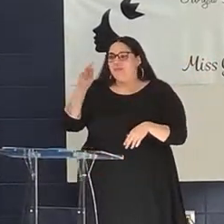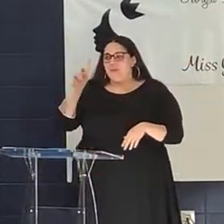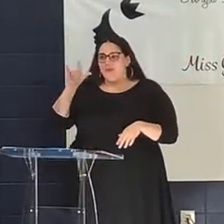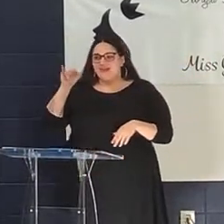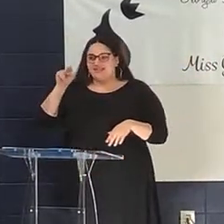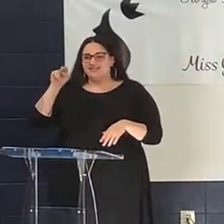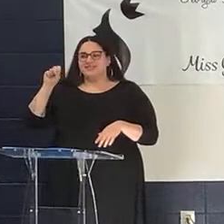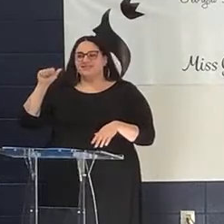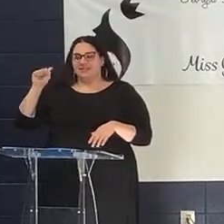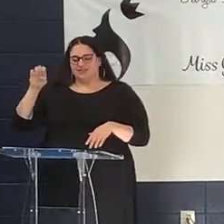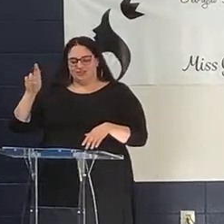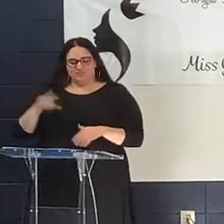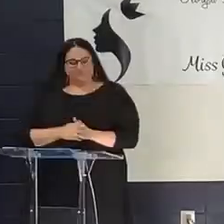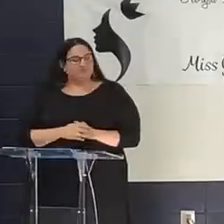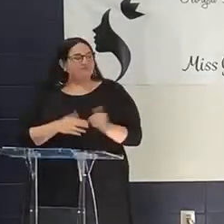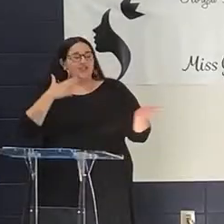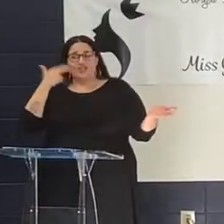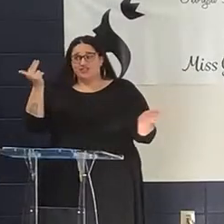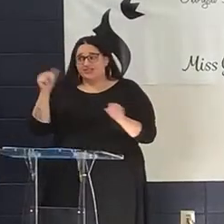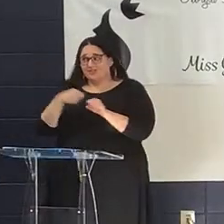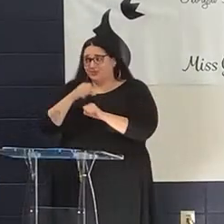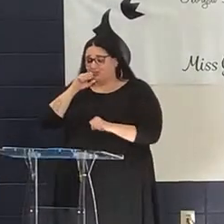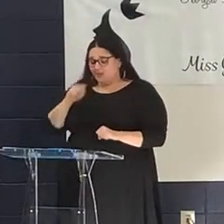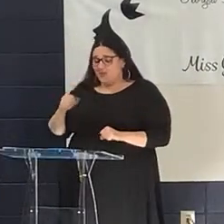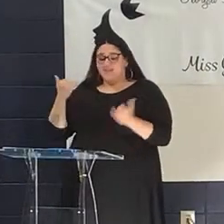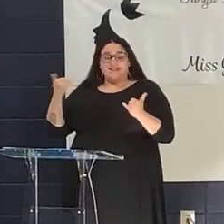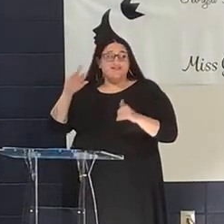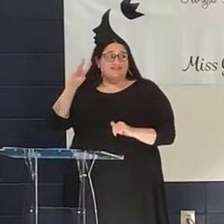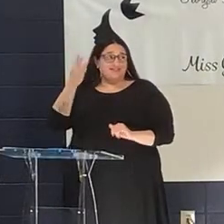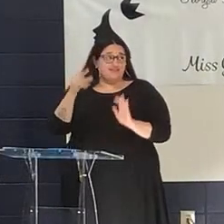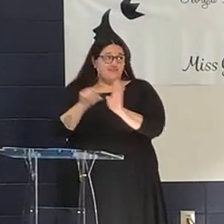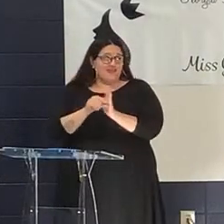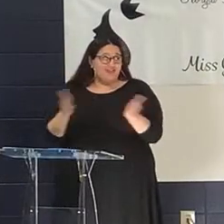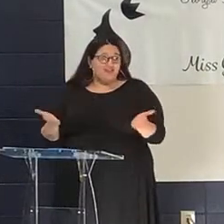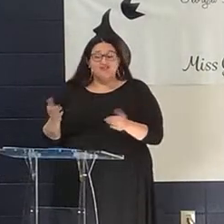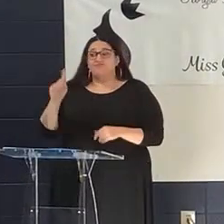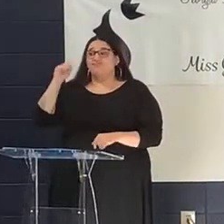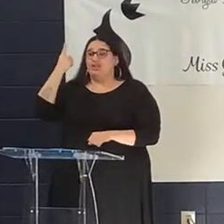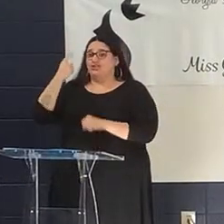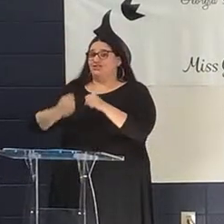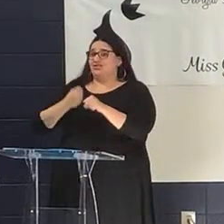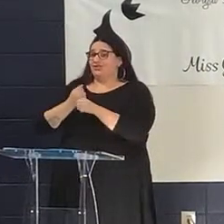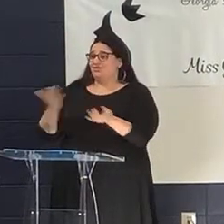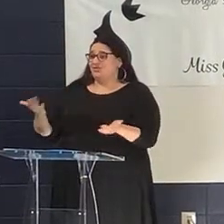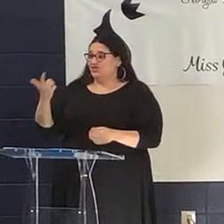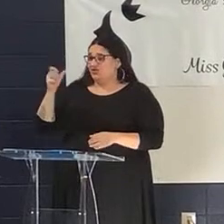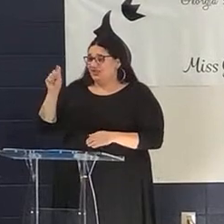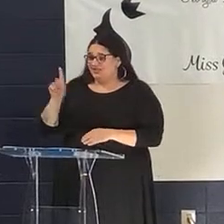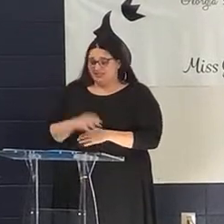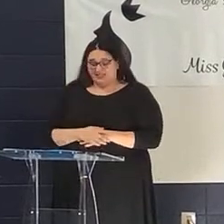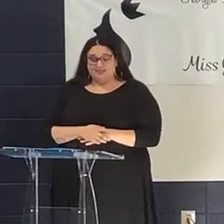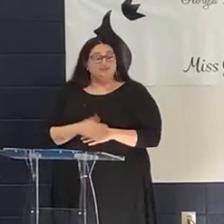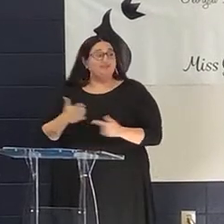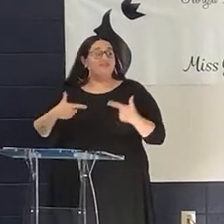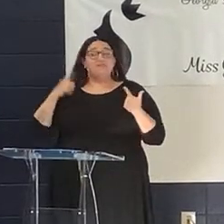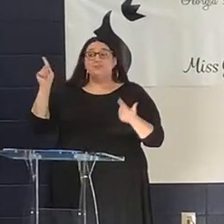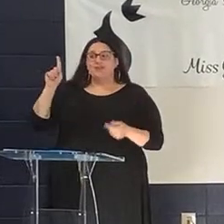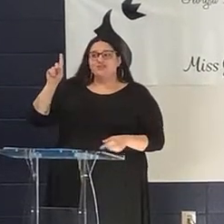Young woman is Jordan Sasser. She's 13 years old. She's in sixth grade here at GSD, and this is her first year at the Georgia School